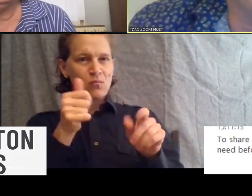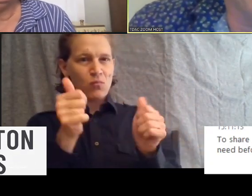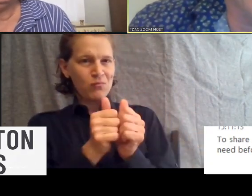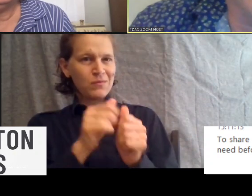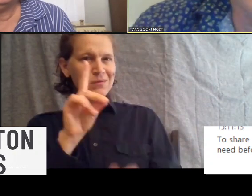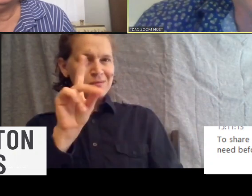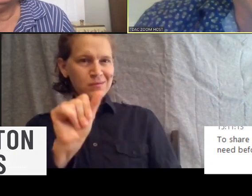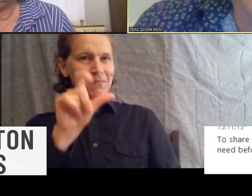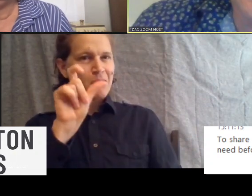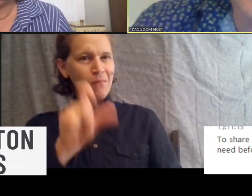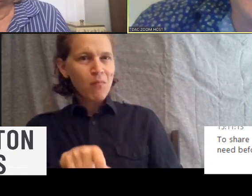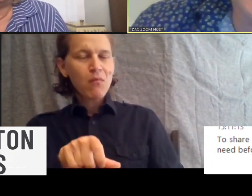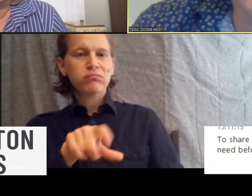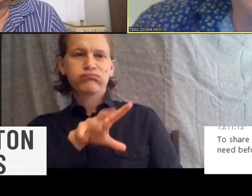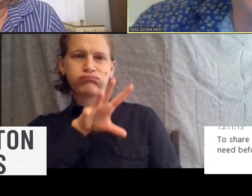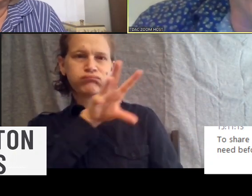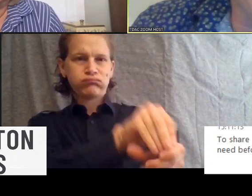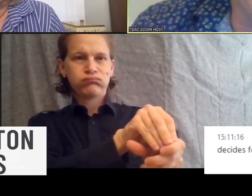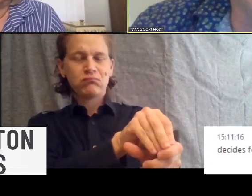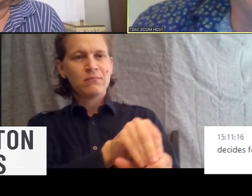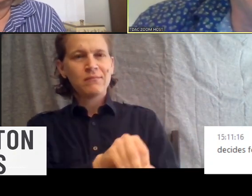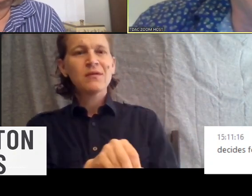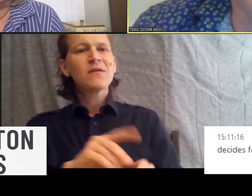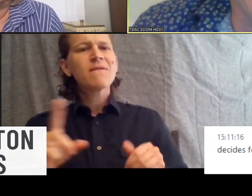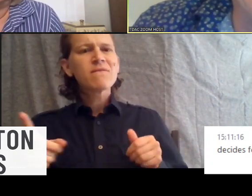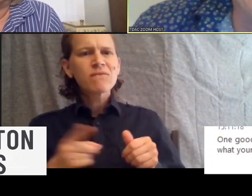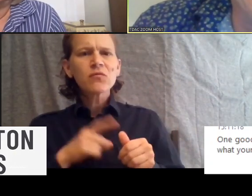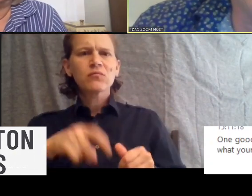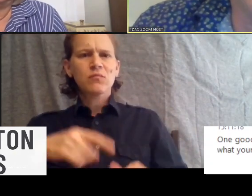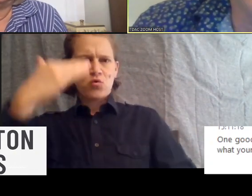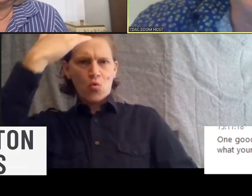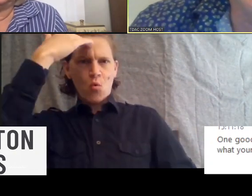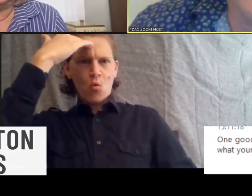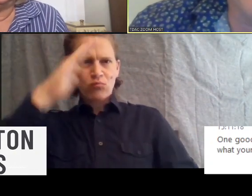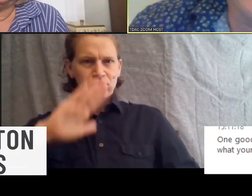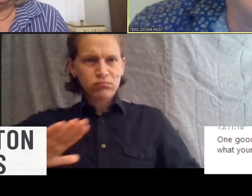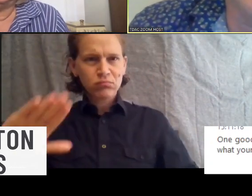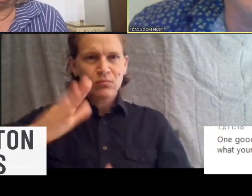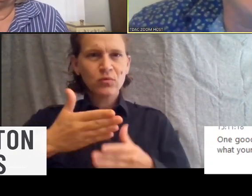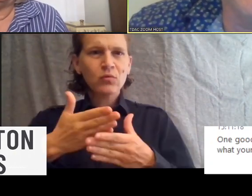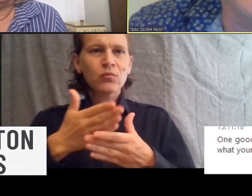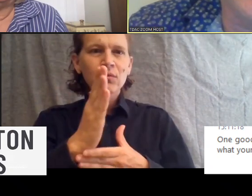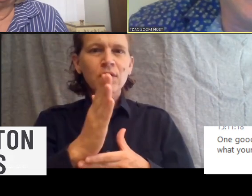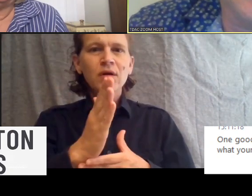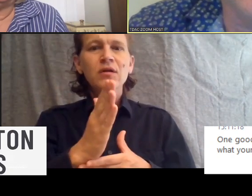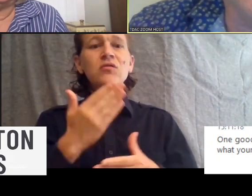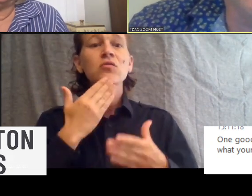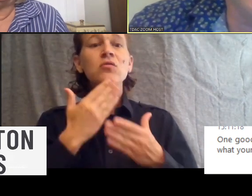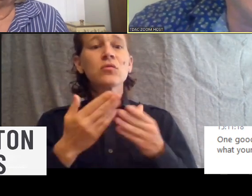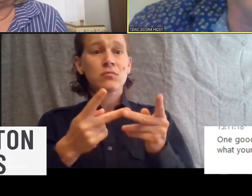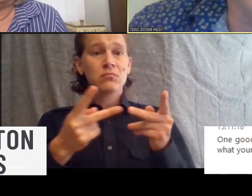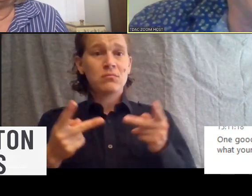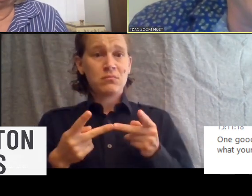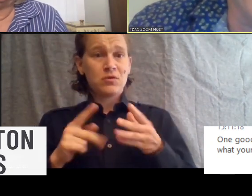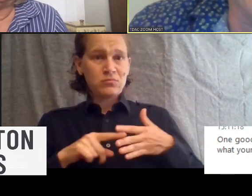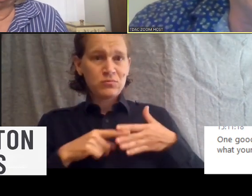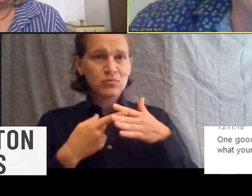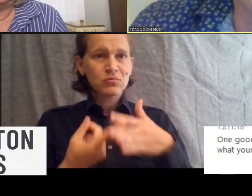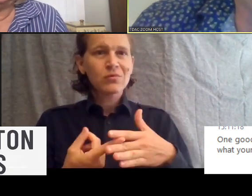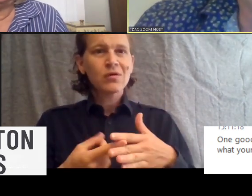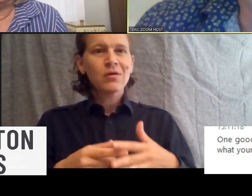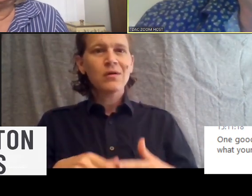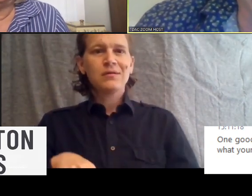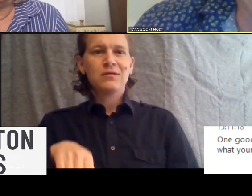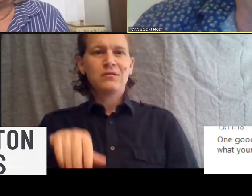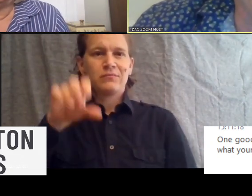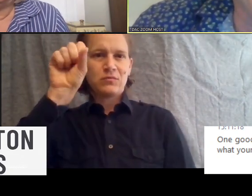your rights are. A good place to start is the ADA's Southeast Disability Center, which Karen will say some more about in a